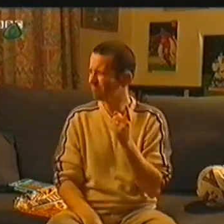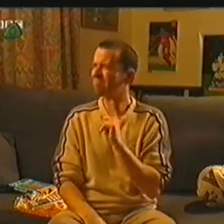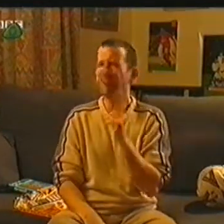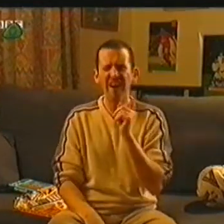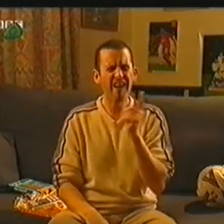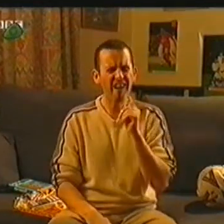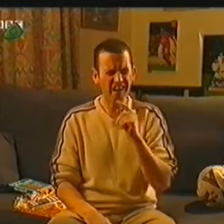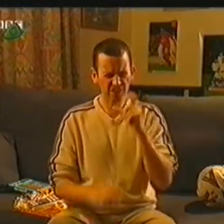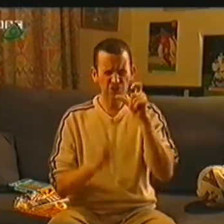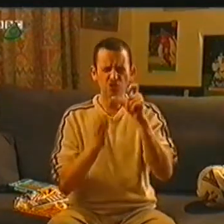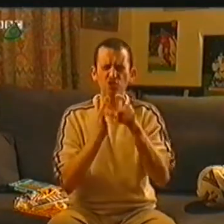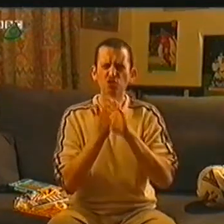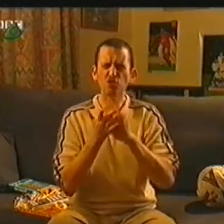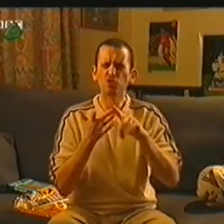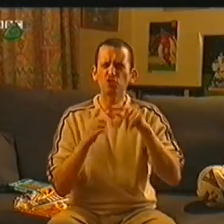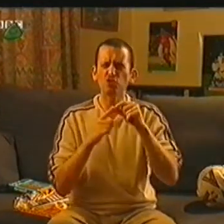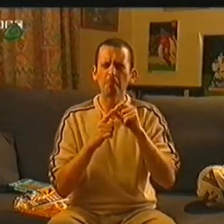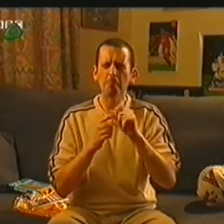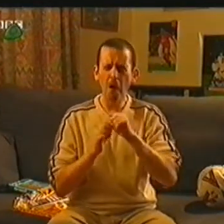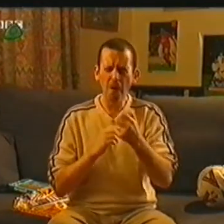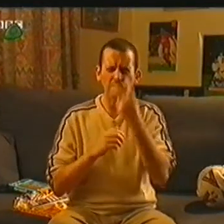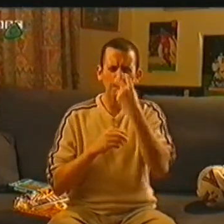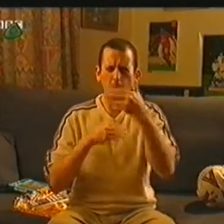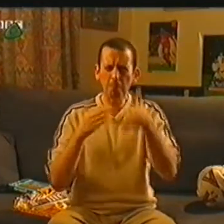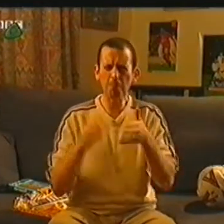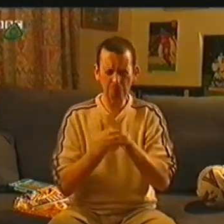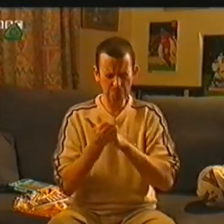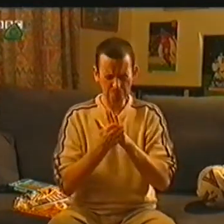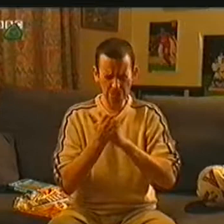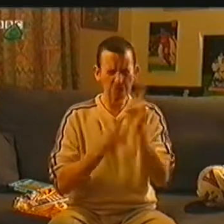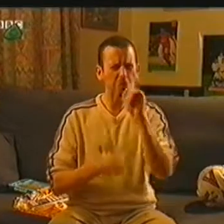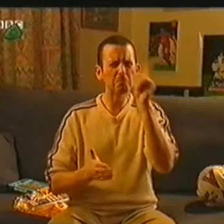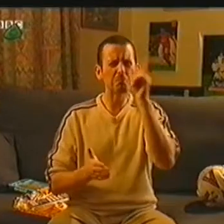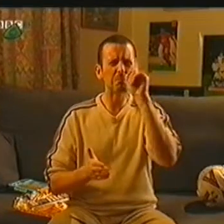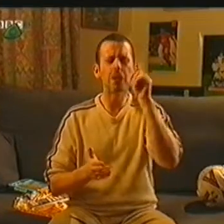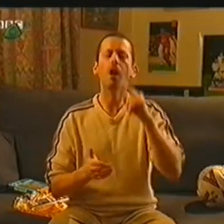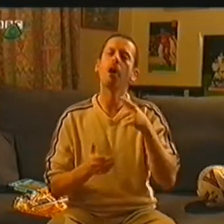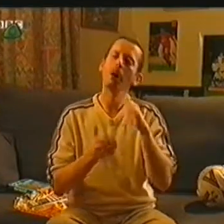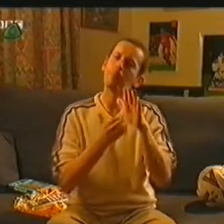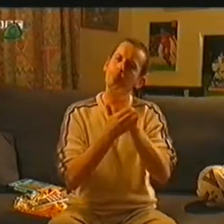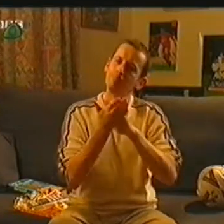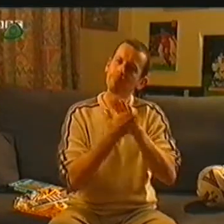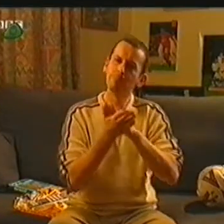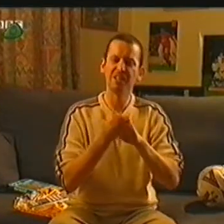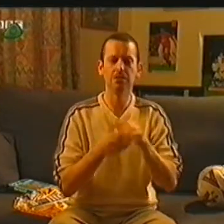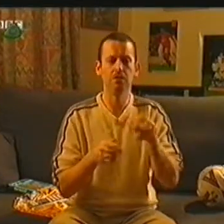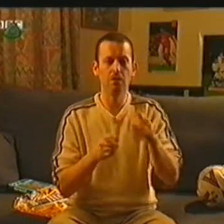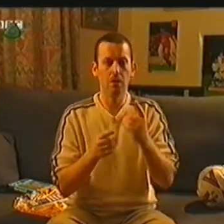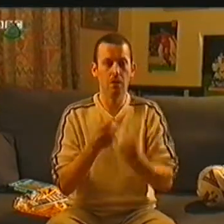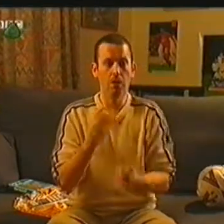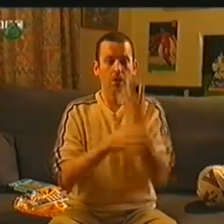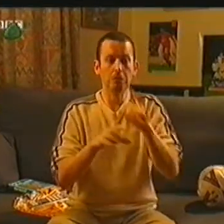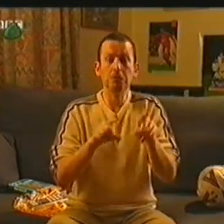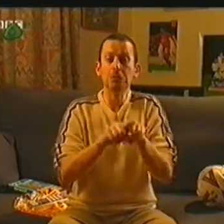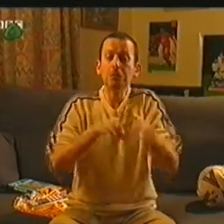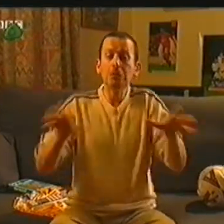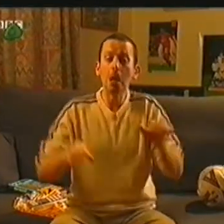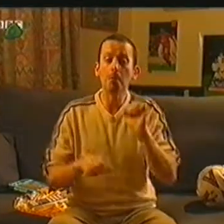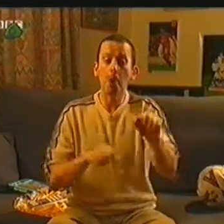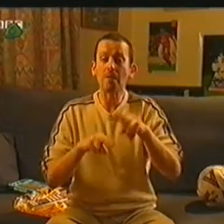stride. What's chip off the old block? Asked Josh. You're like your granddad Jim, said Mr. Williamson.